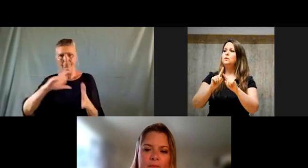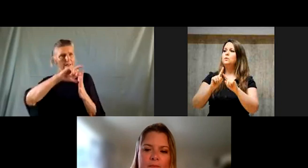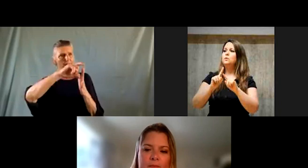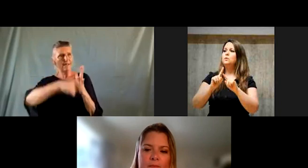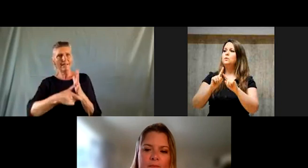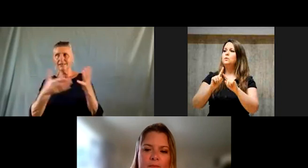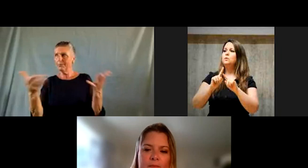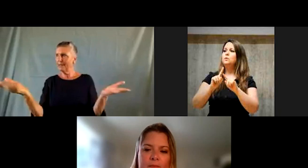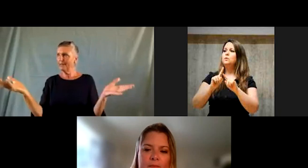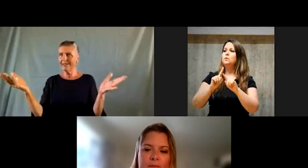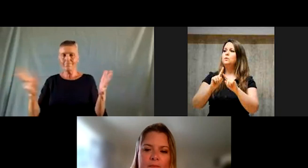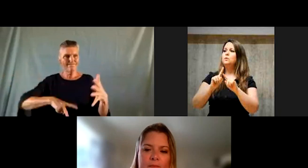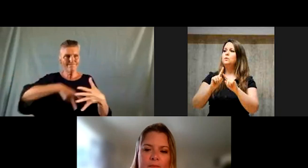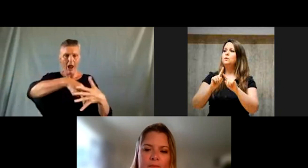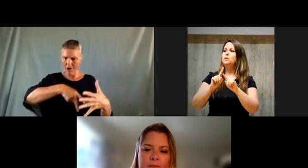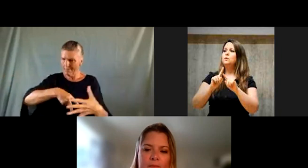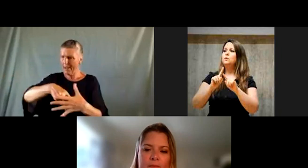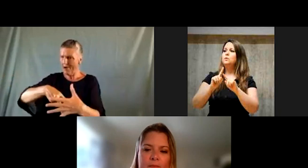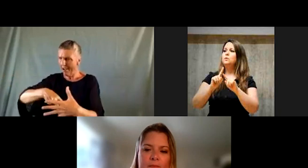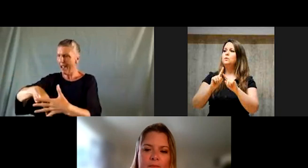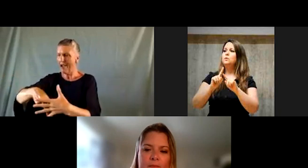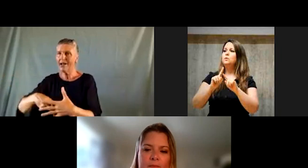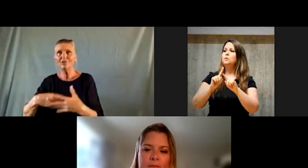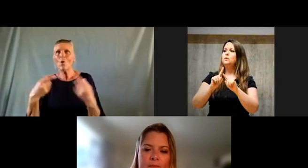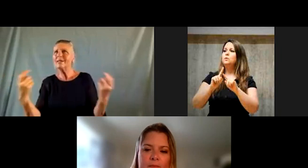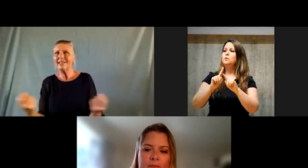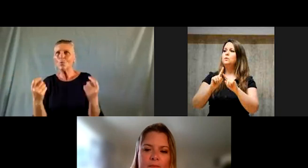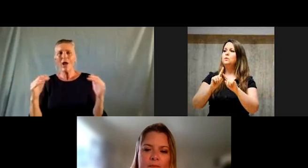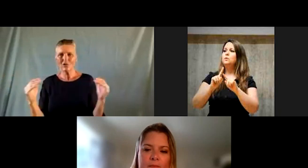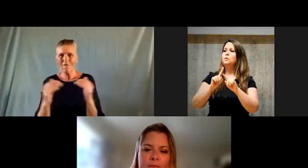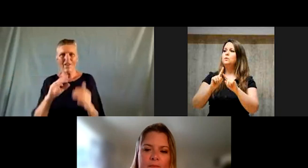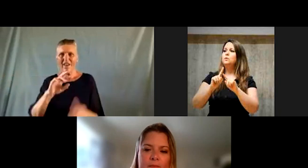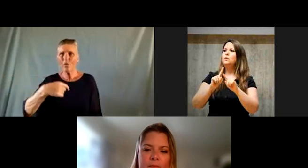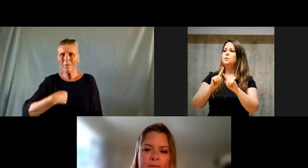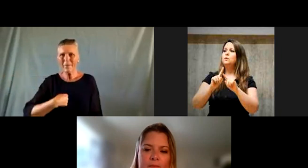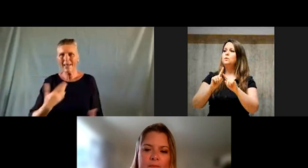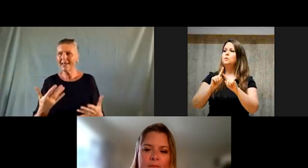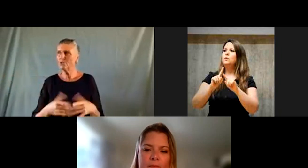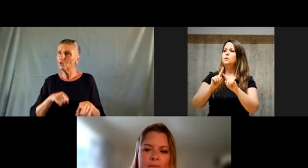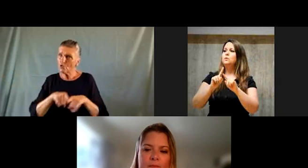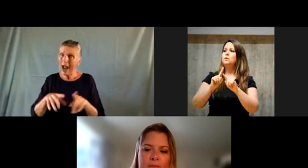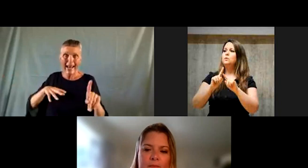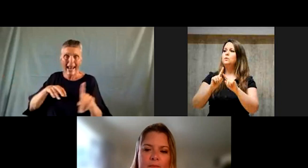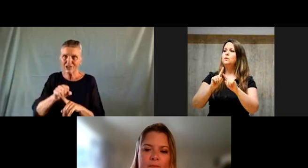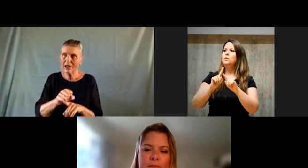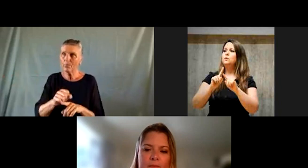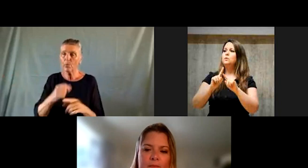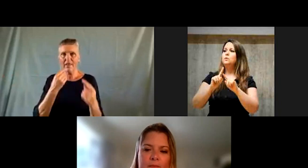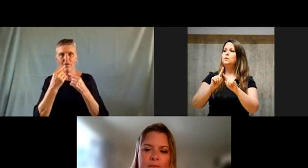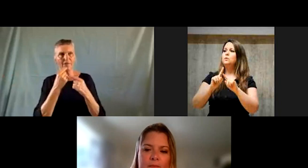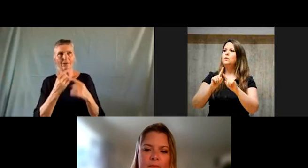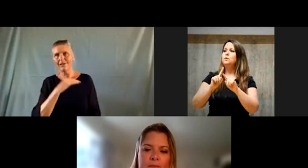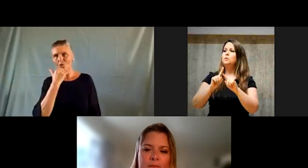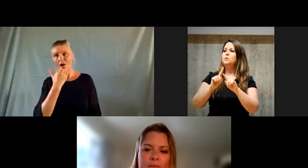our beaches. And it's not feasible to keep up with the lack of information. I'm really talking about the